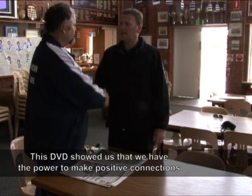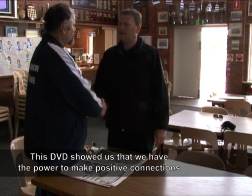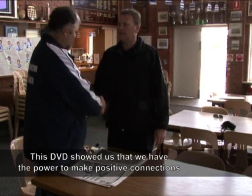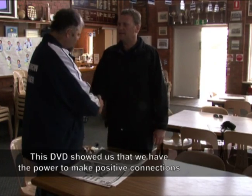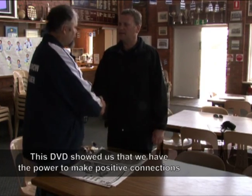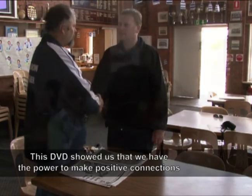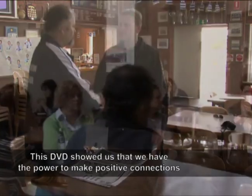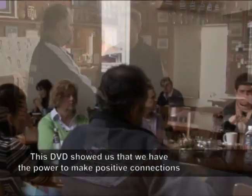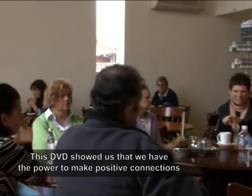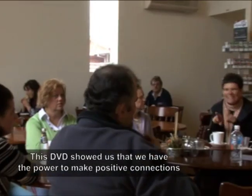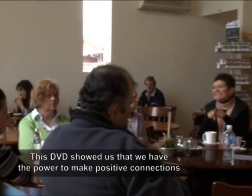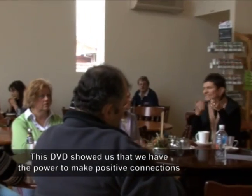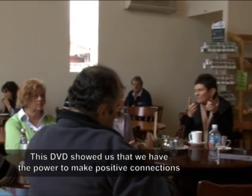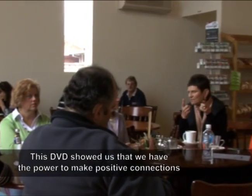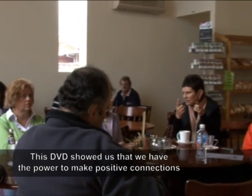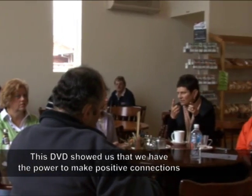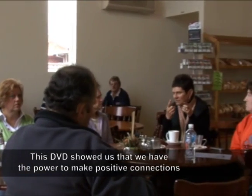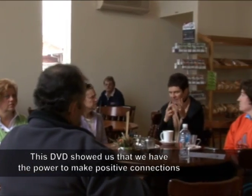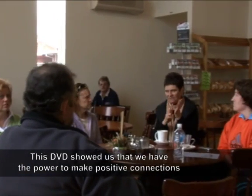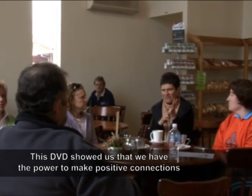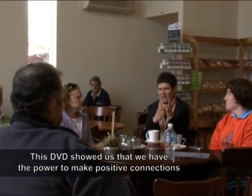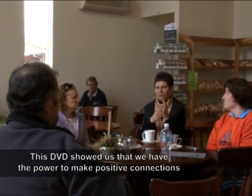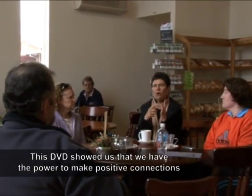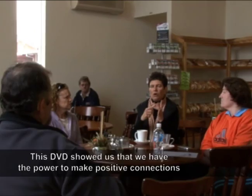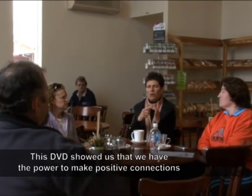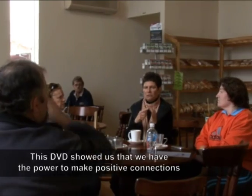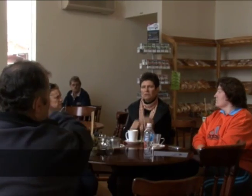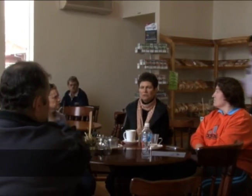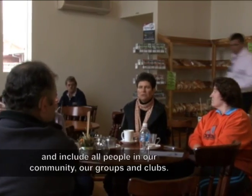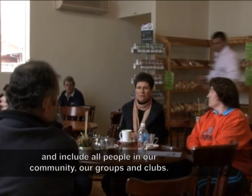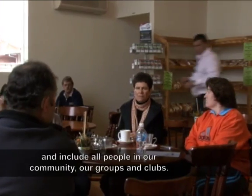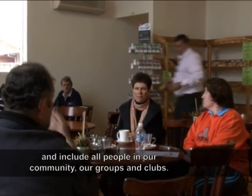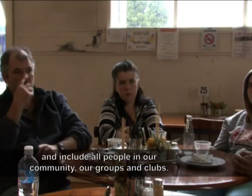power to make positive connections and include all people in our community, our groups and clubs.